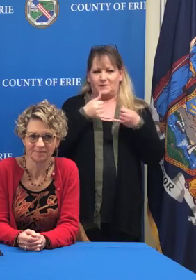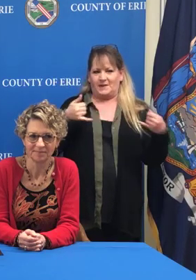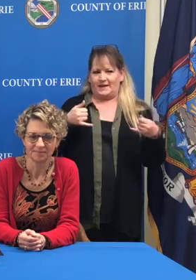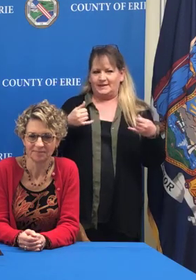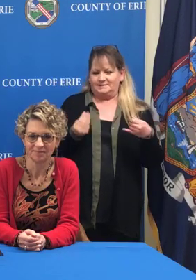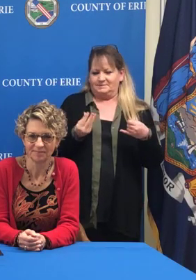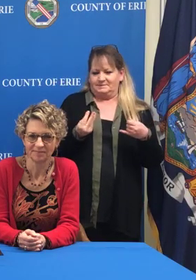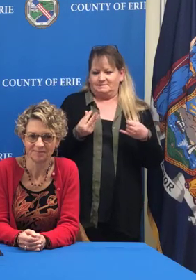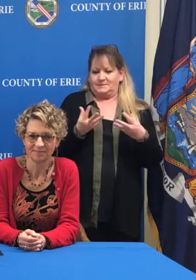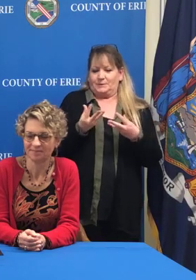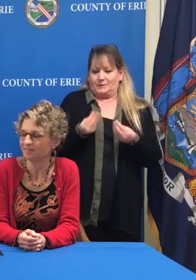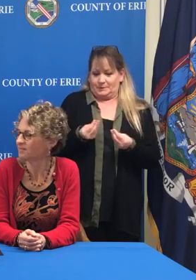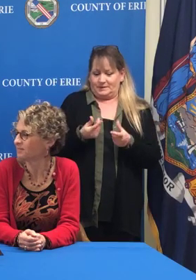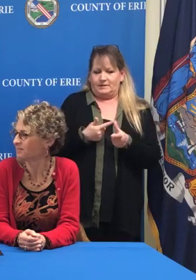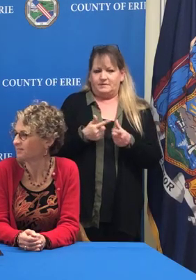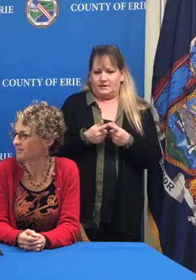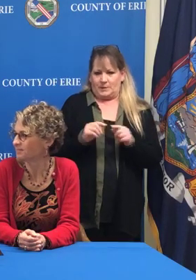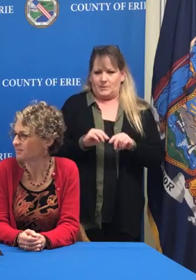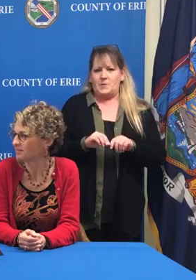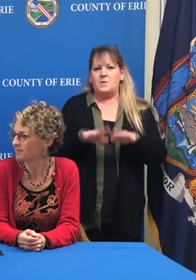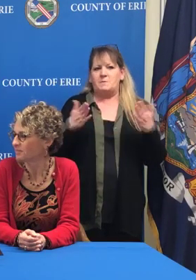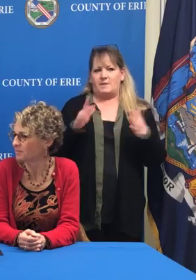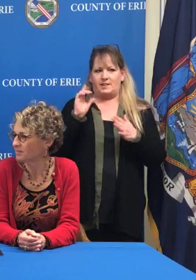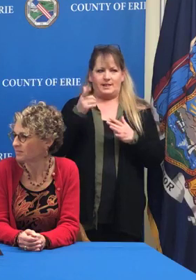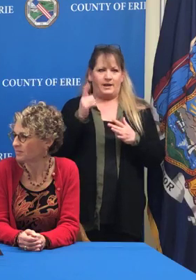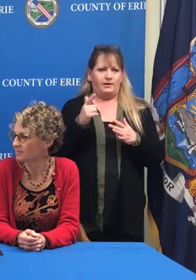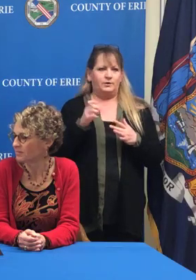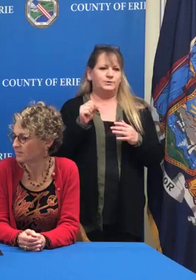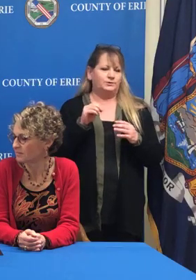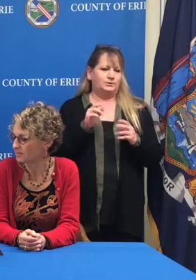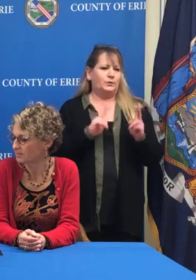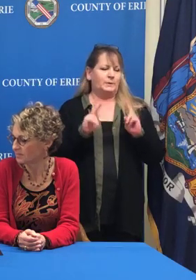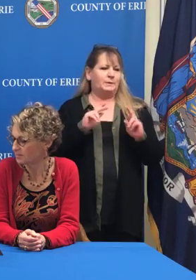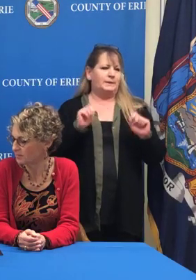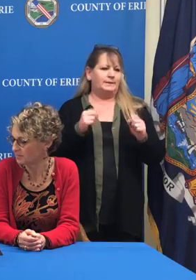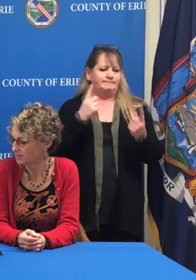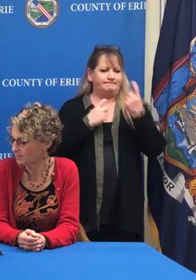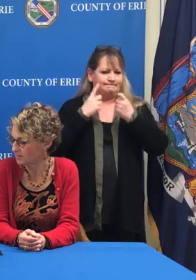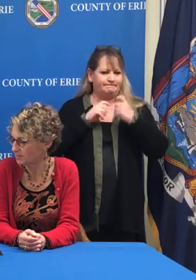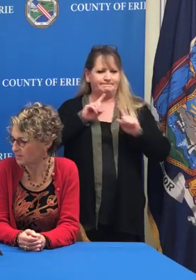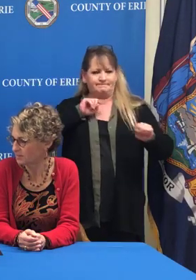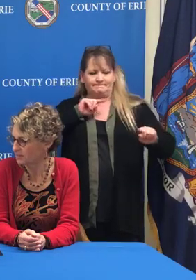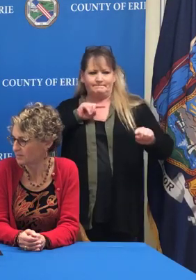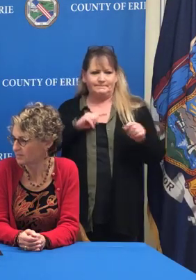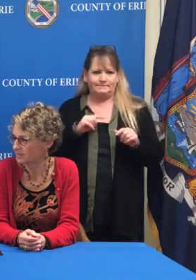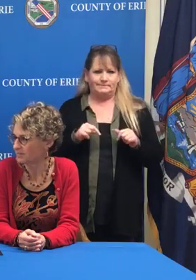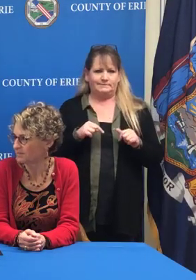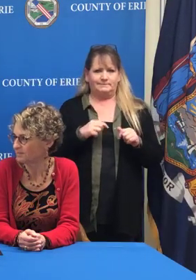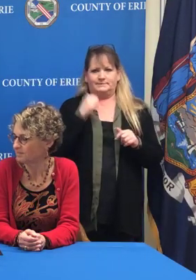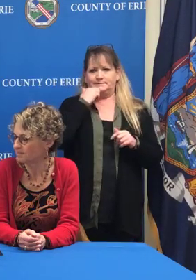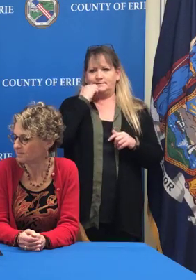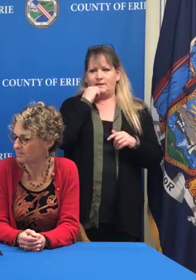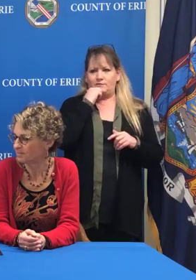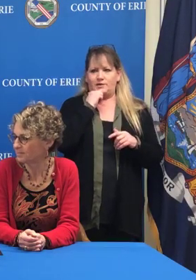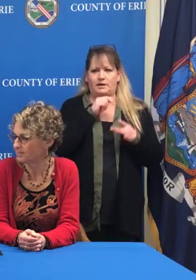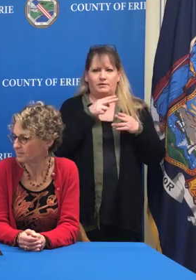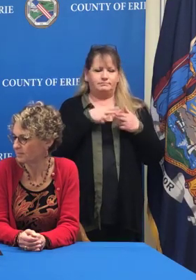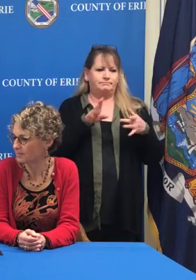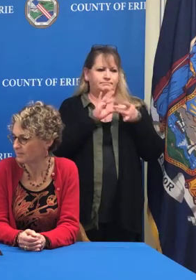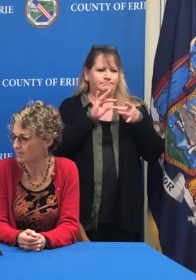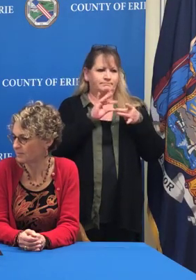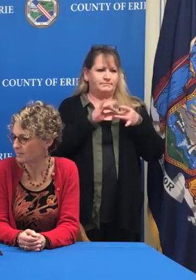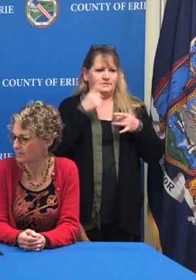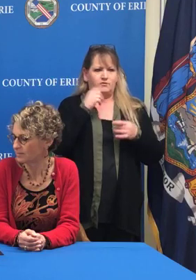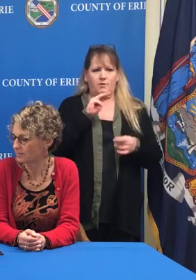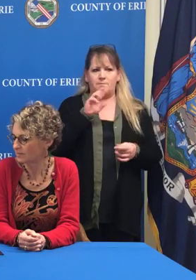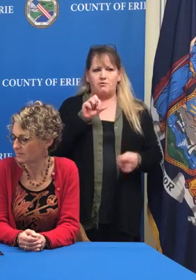at multiple times so that we can get people in and out. Once again, this is our daily briefing for March